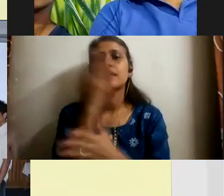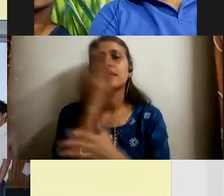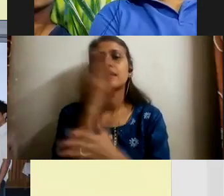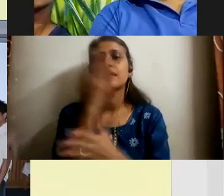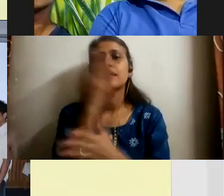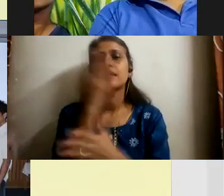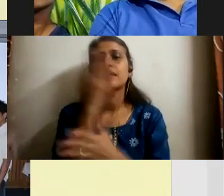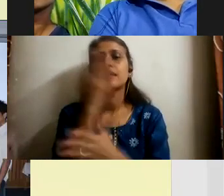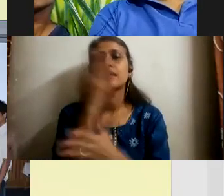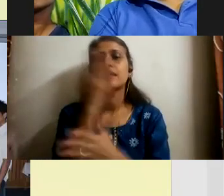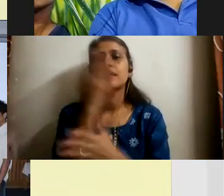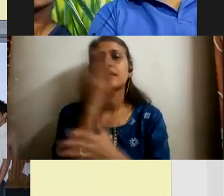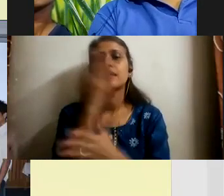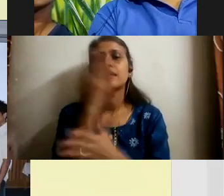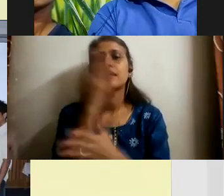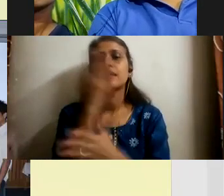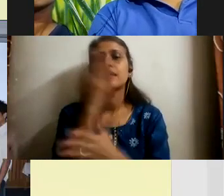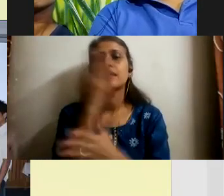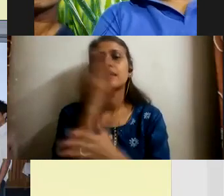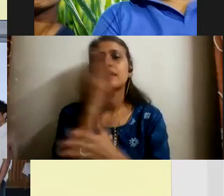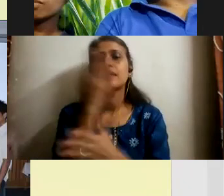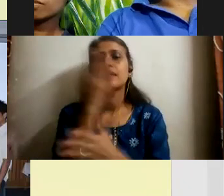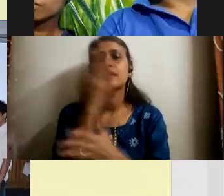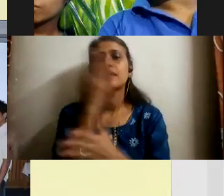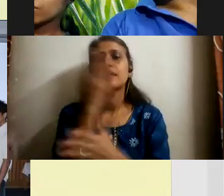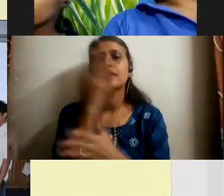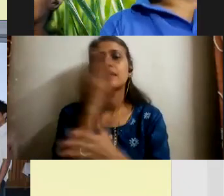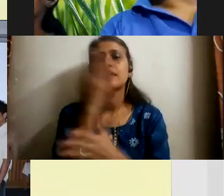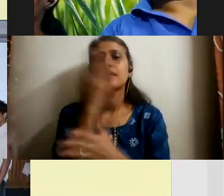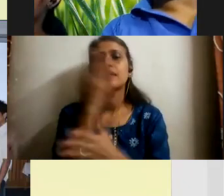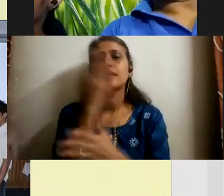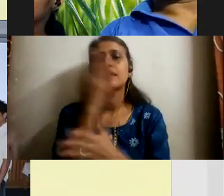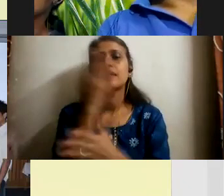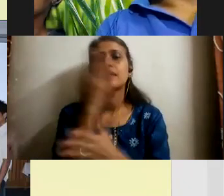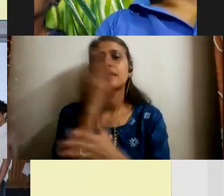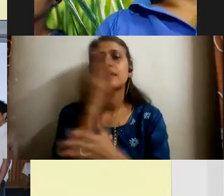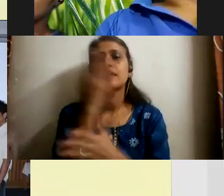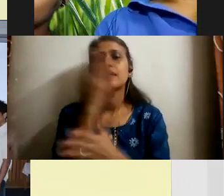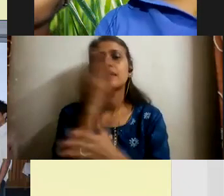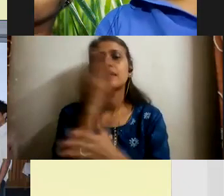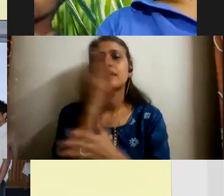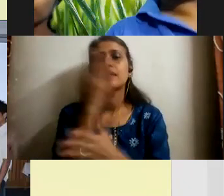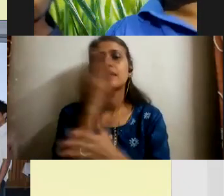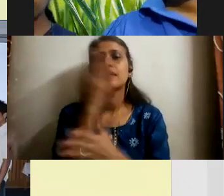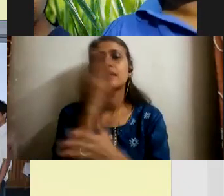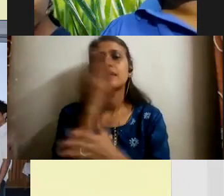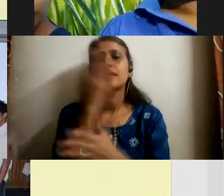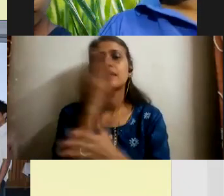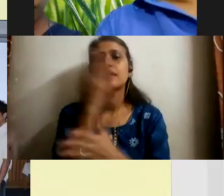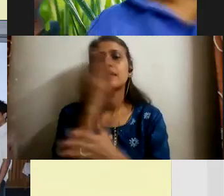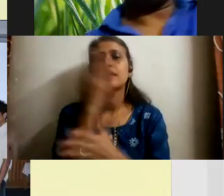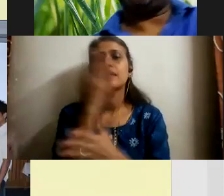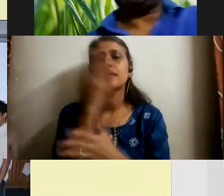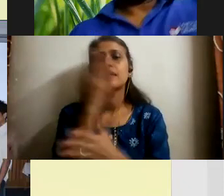entrepreneurship training, which I explained to you. So when we did the 10th batch, we explained to them ki how business bodies